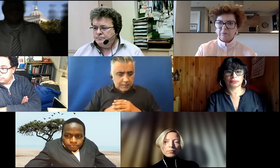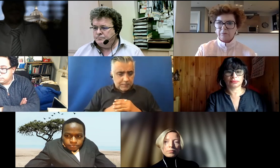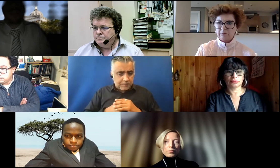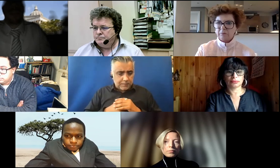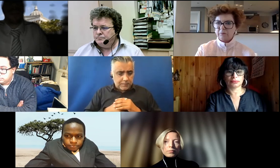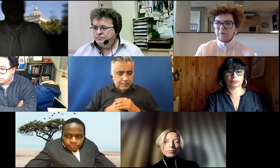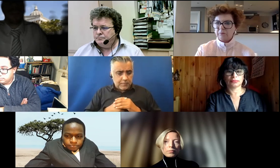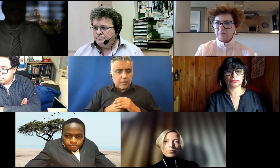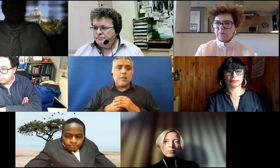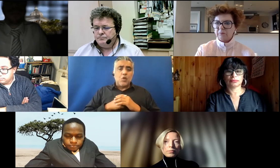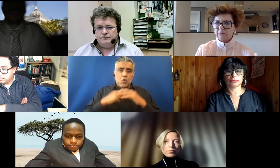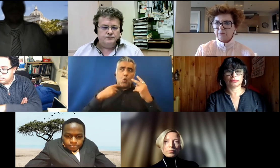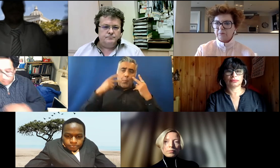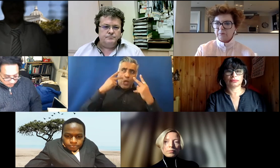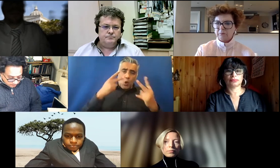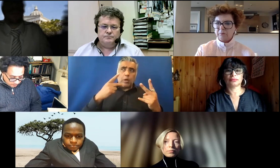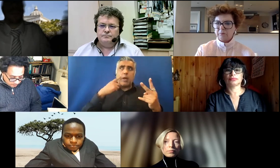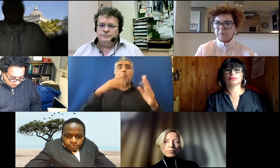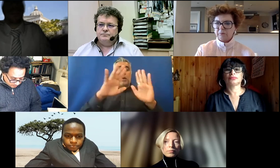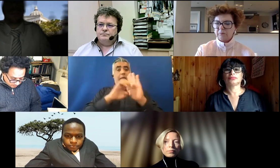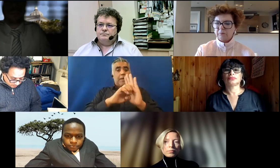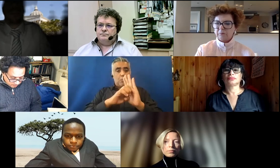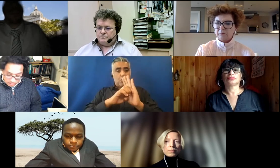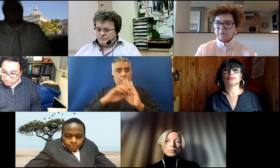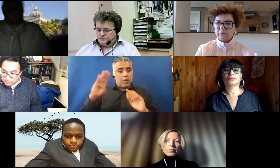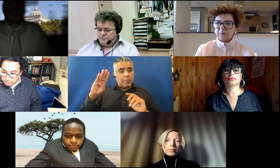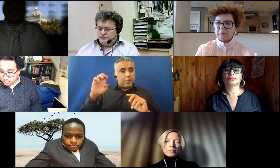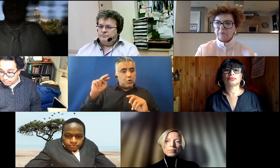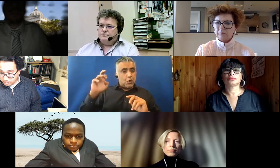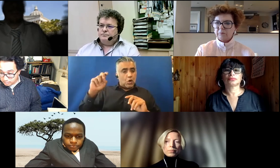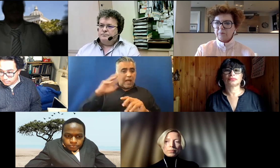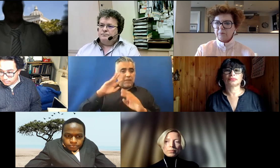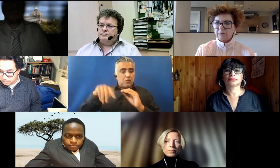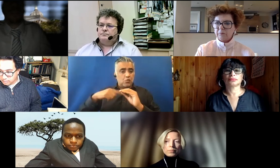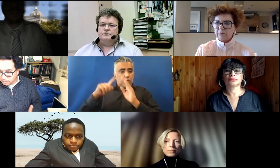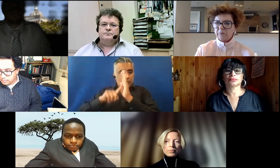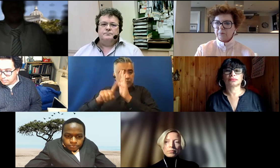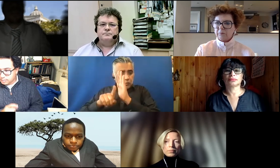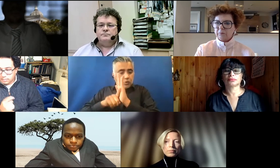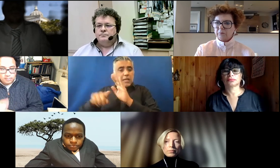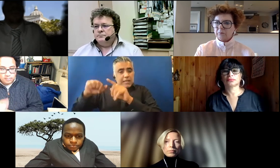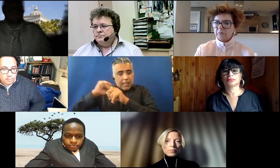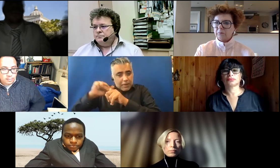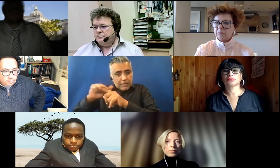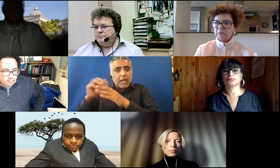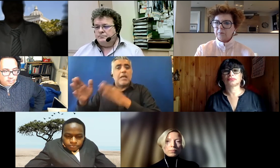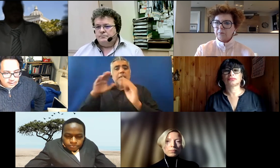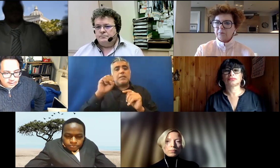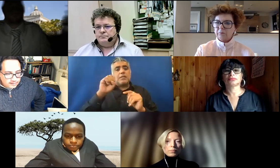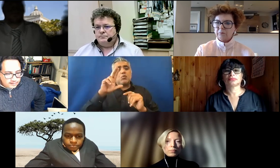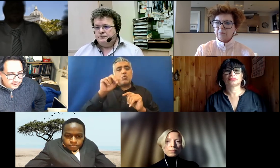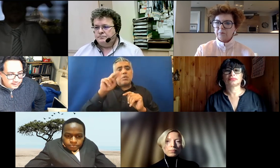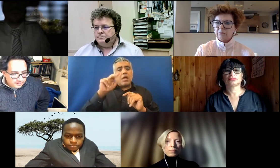You know, like I see that, for example, Bernard was talking about research and practice, but also Susan was